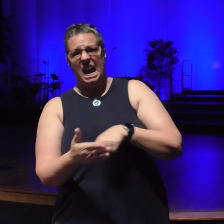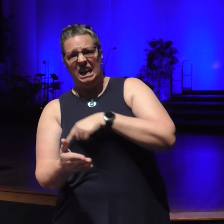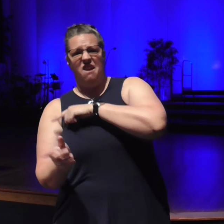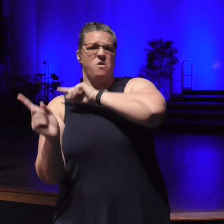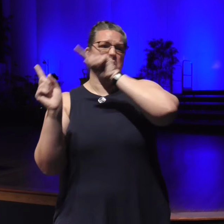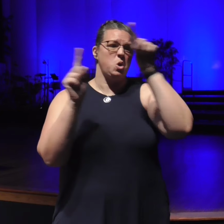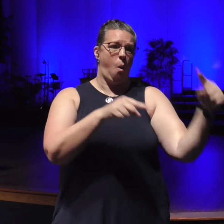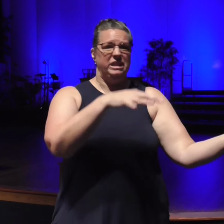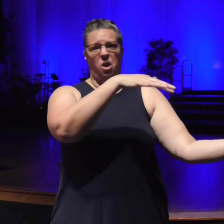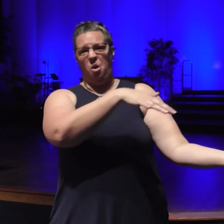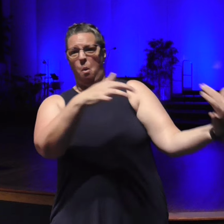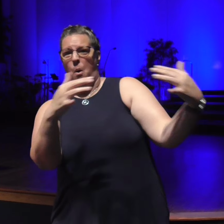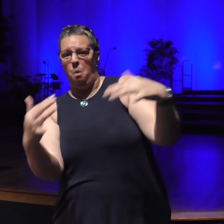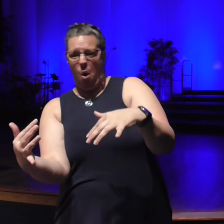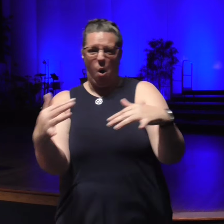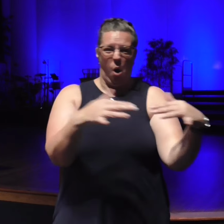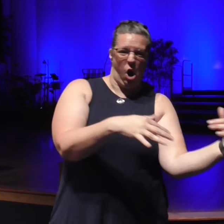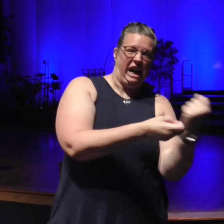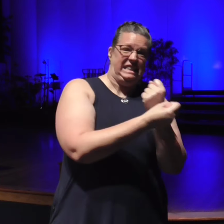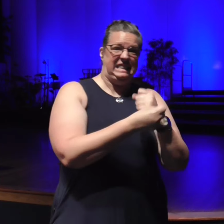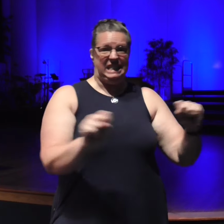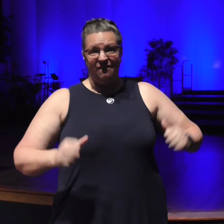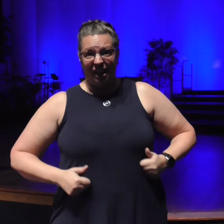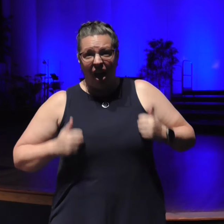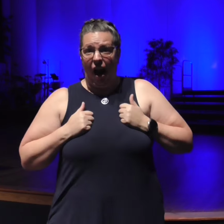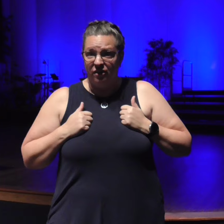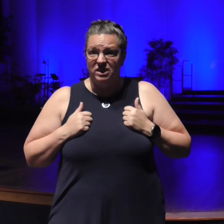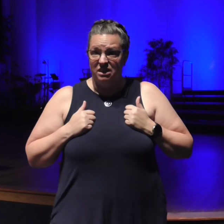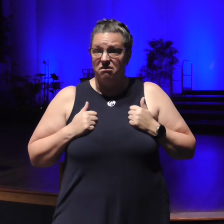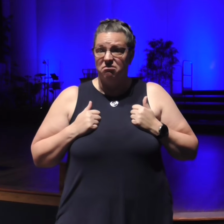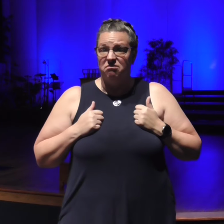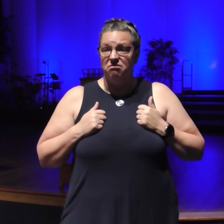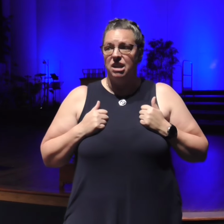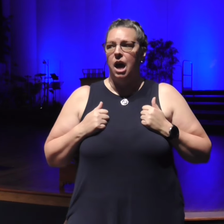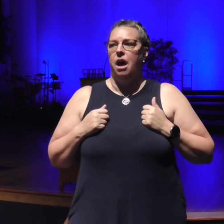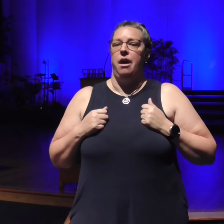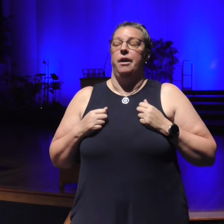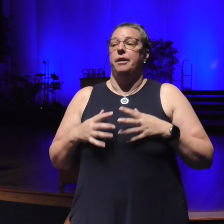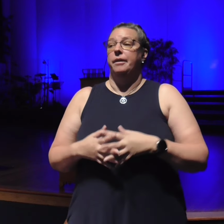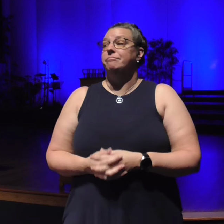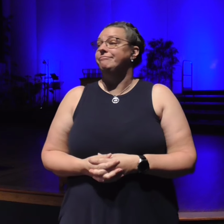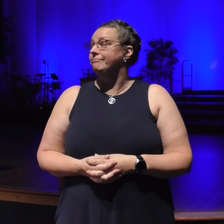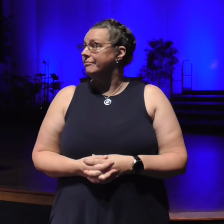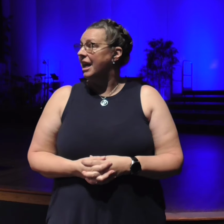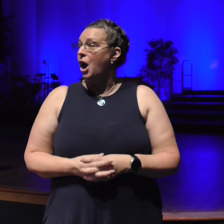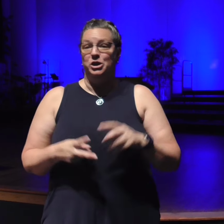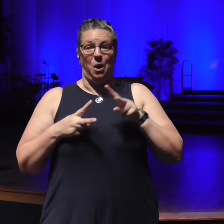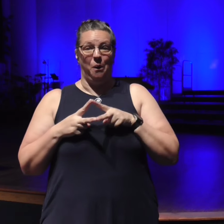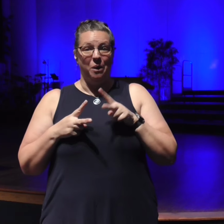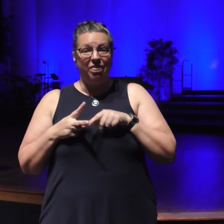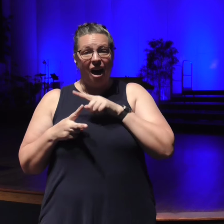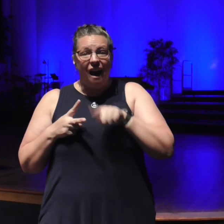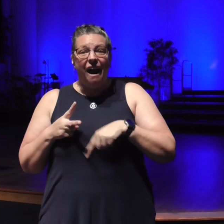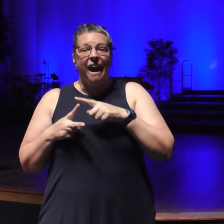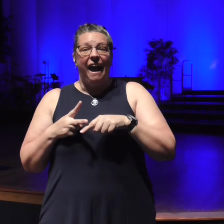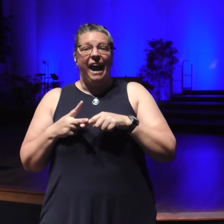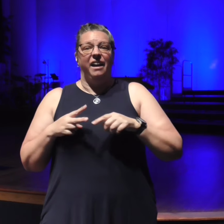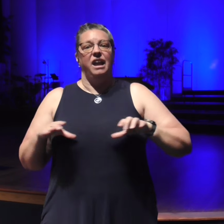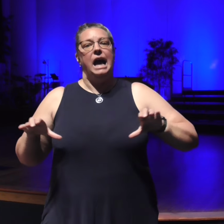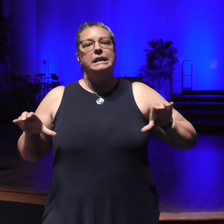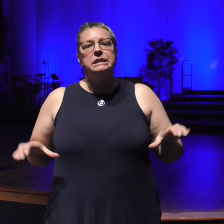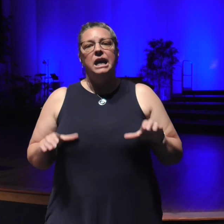and saving lives. Those are people who did what their heart and their